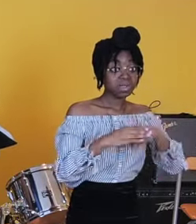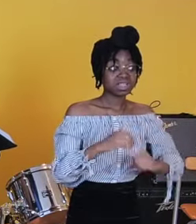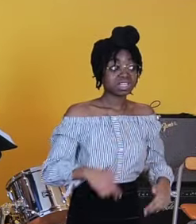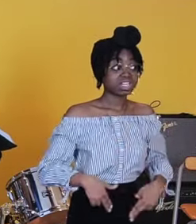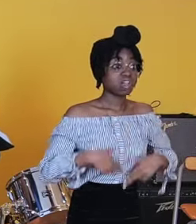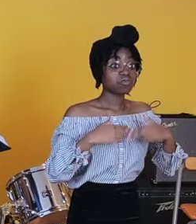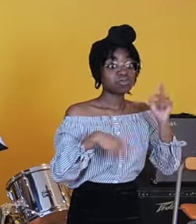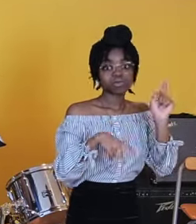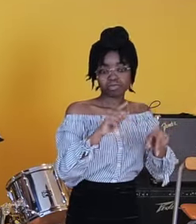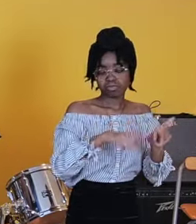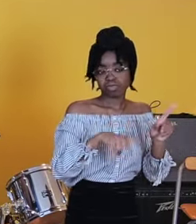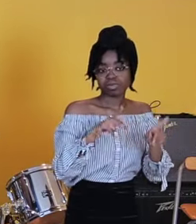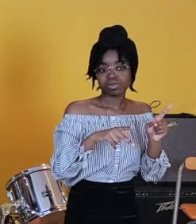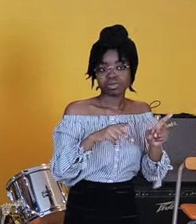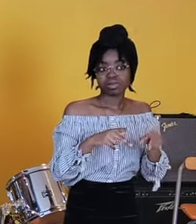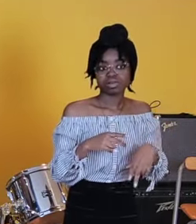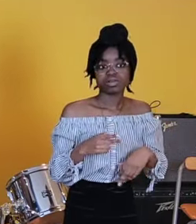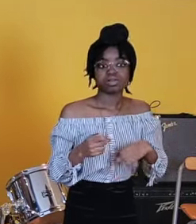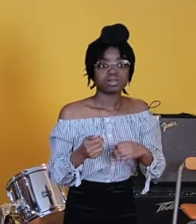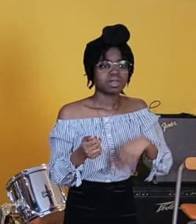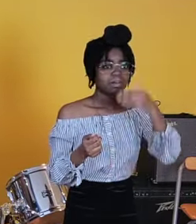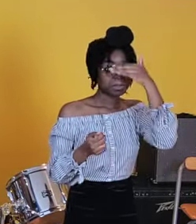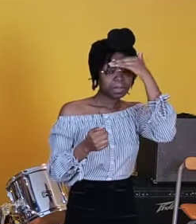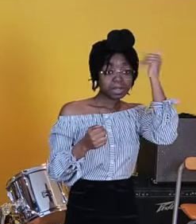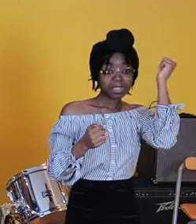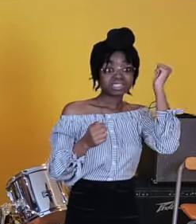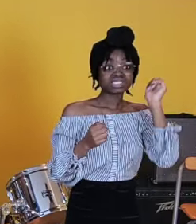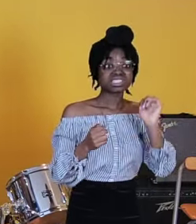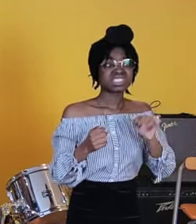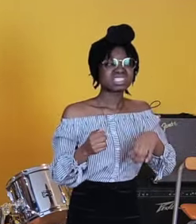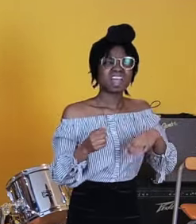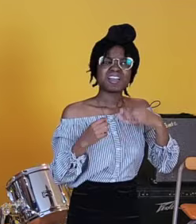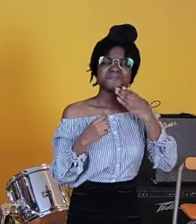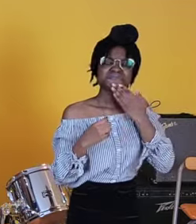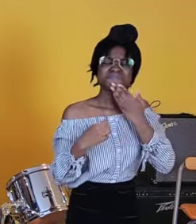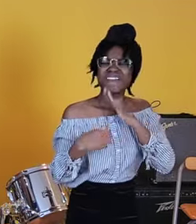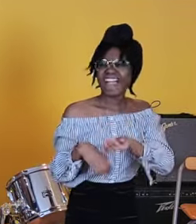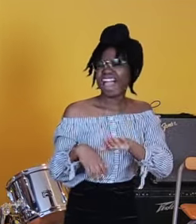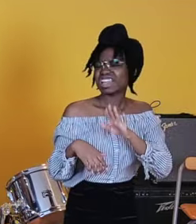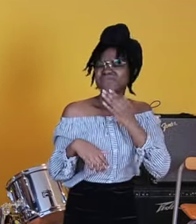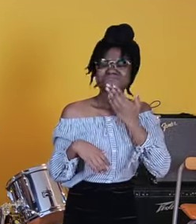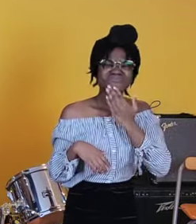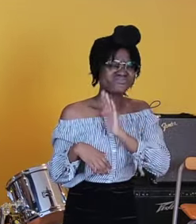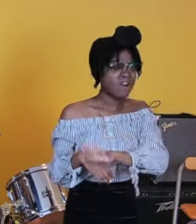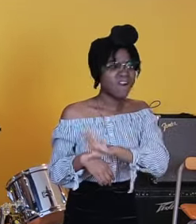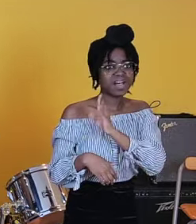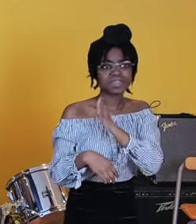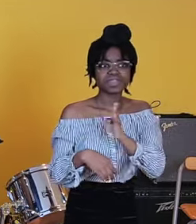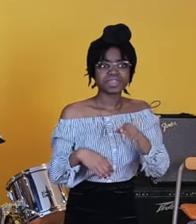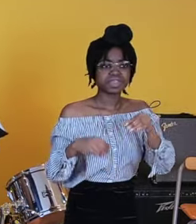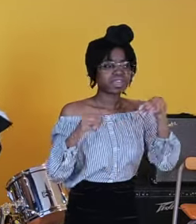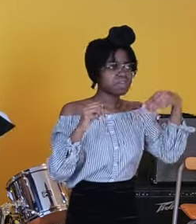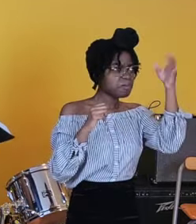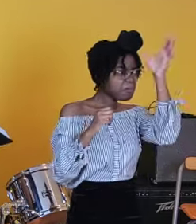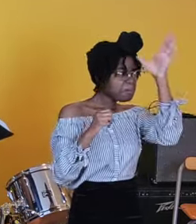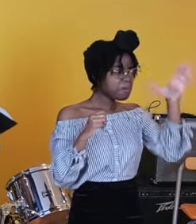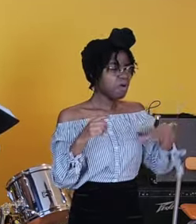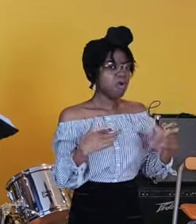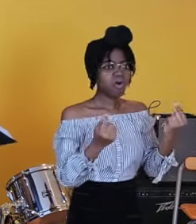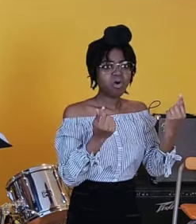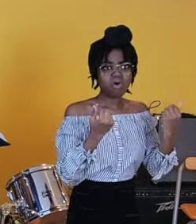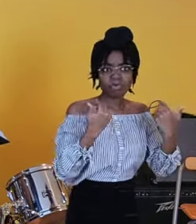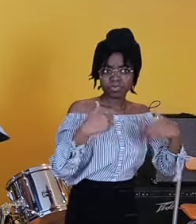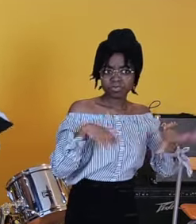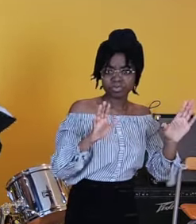people. Because of some terrible things, really terrible things that men have done in the past, especially in